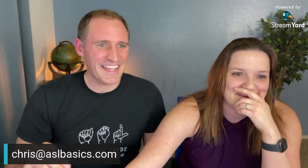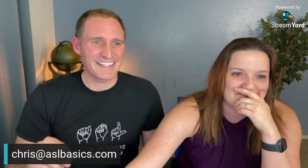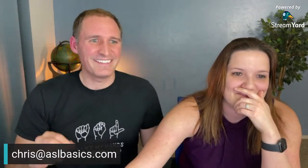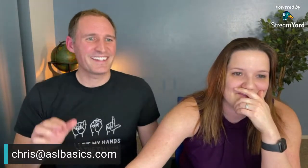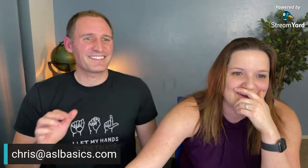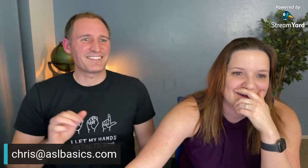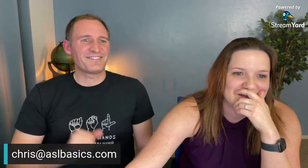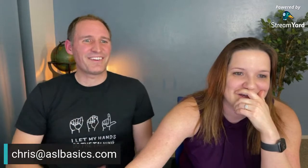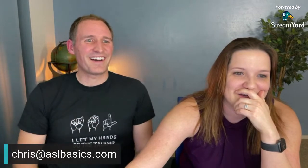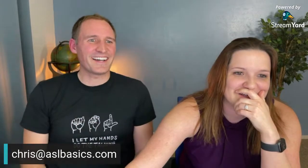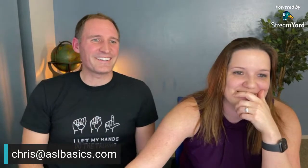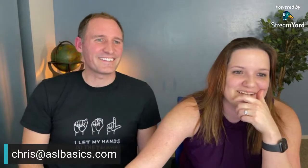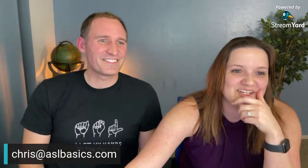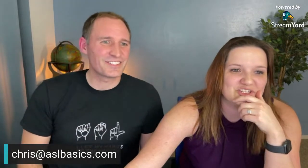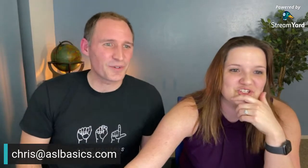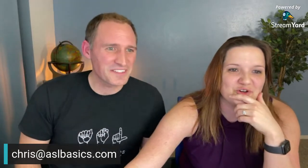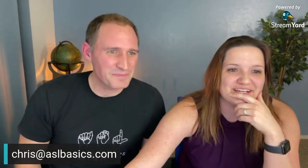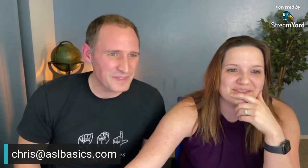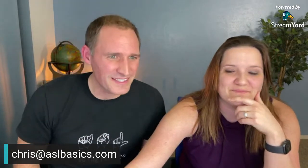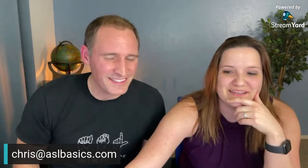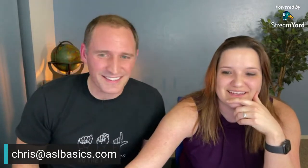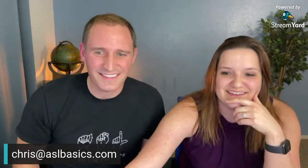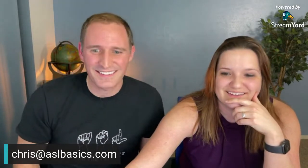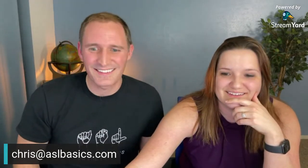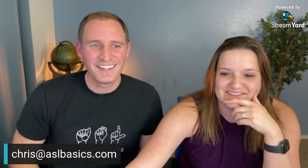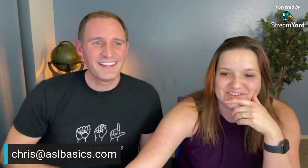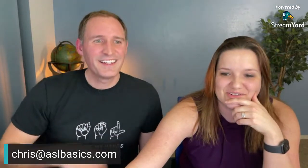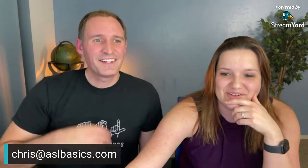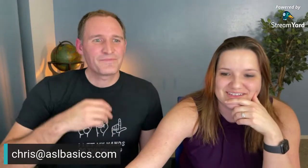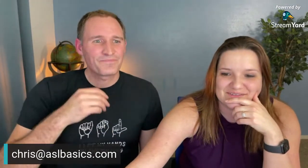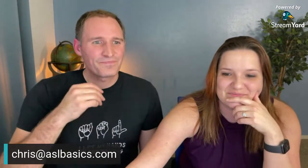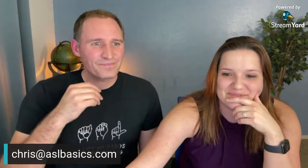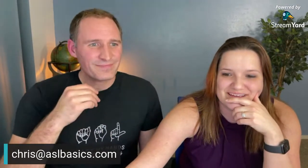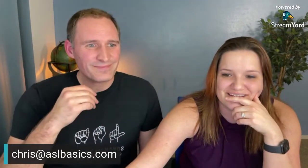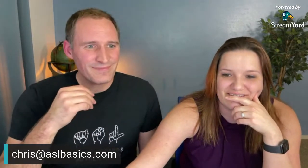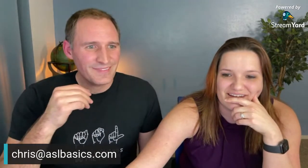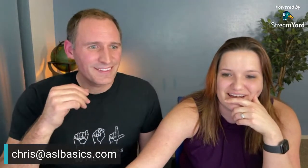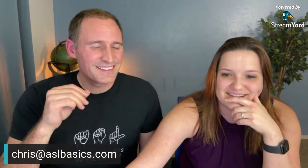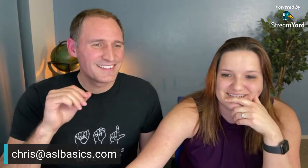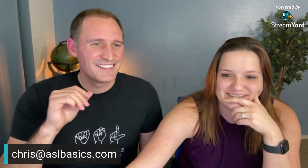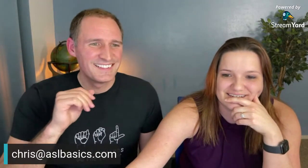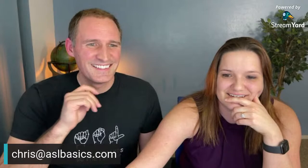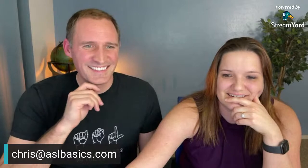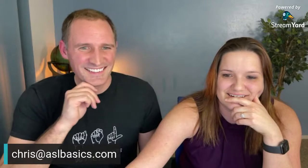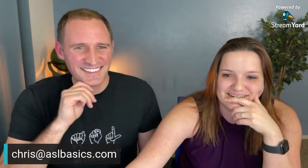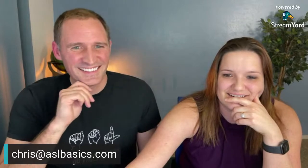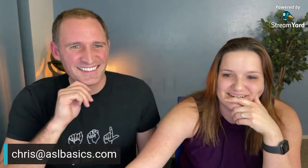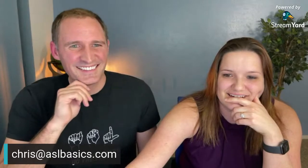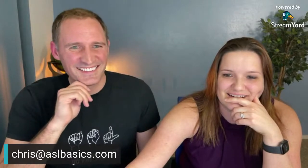And you guys Very are good. fired. Joyce B. Joyce B. Excellent.